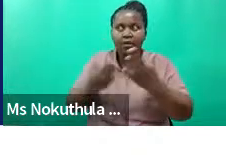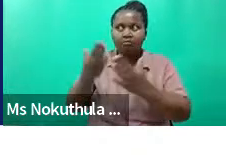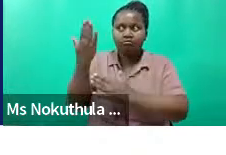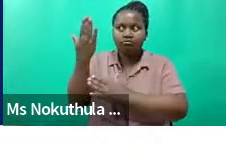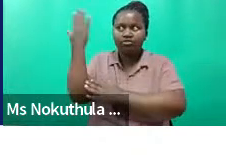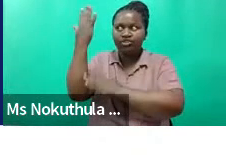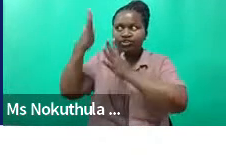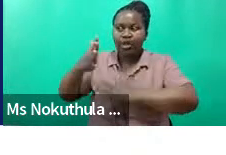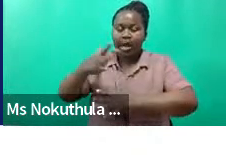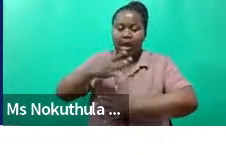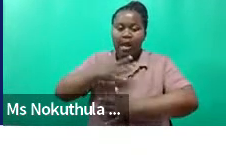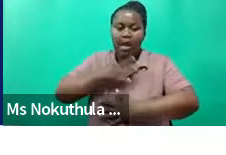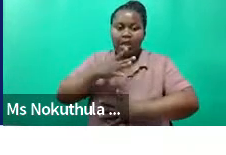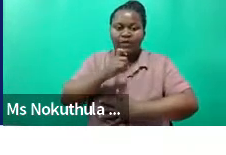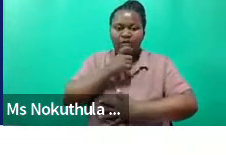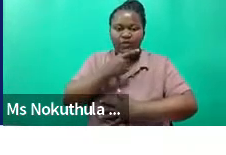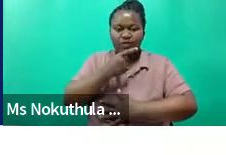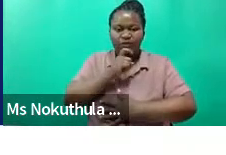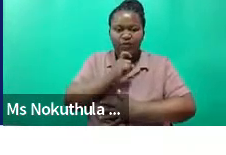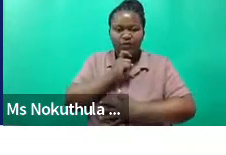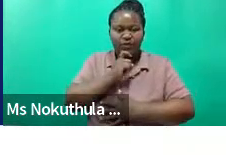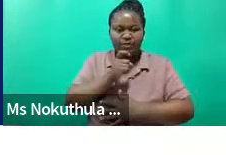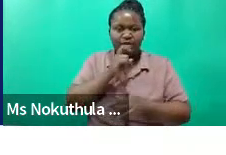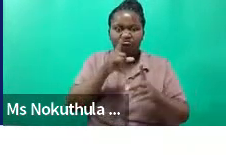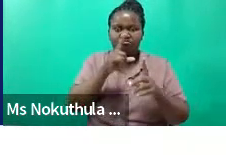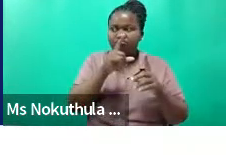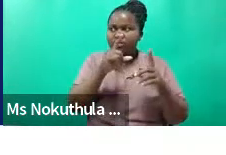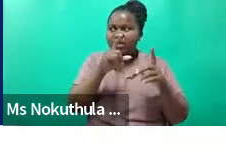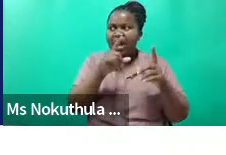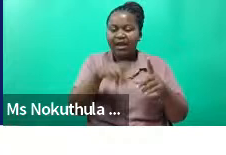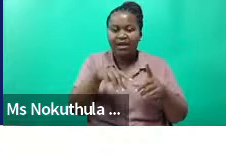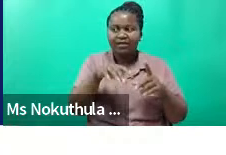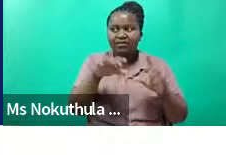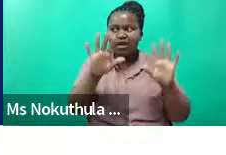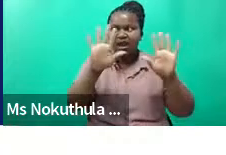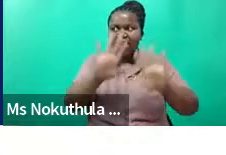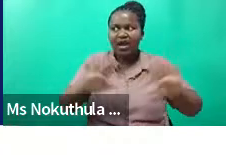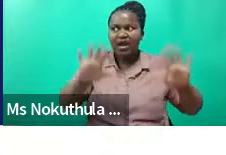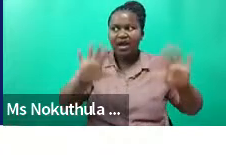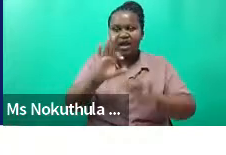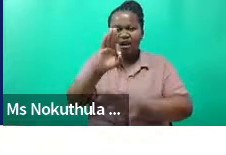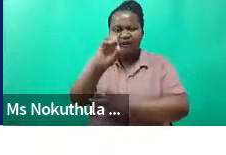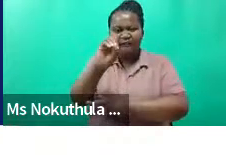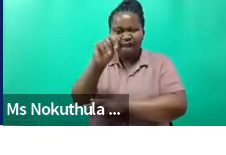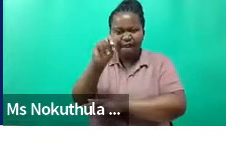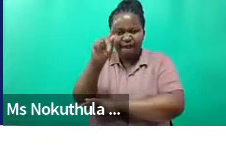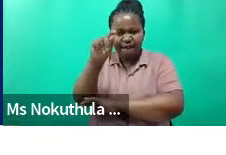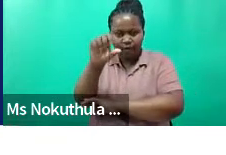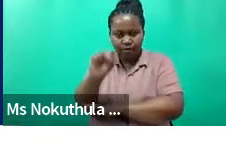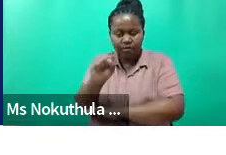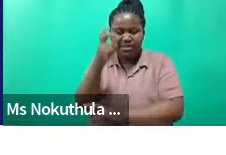fonts and small fonts. And so that was very difficult for her to read.